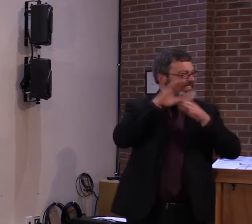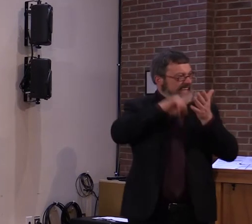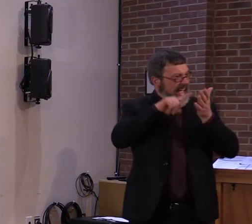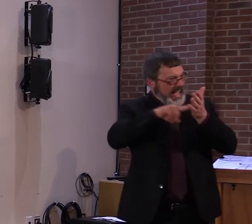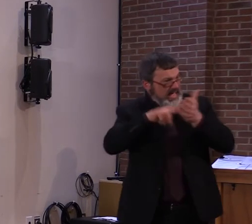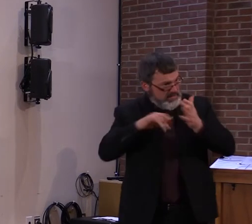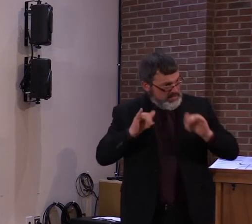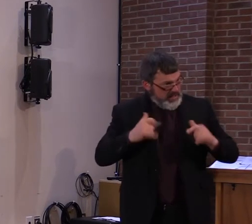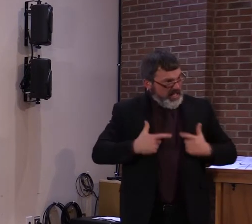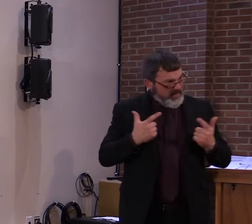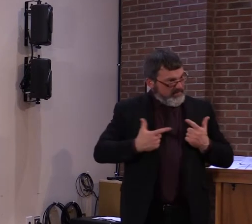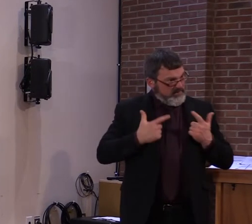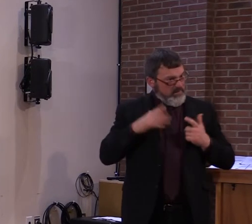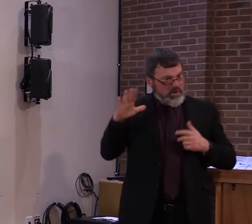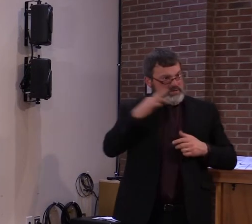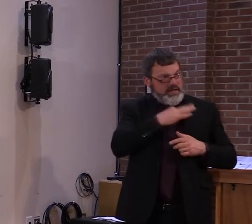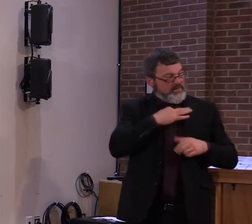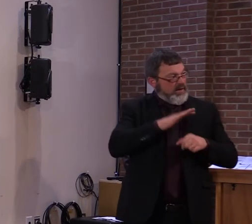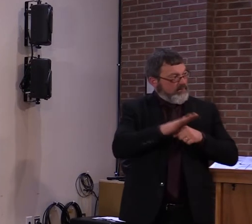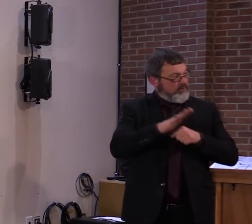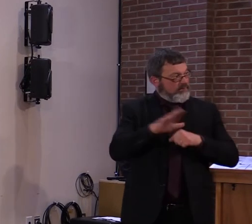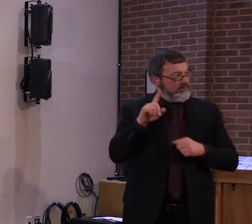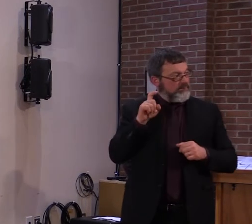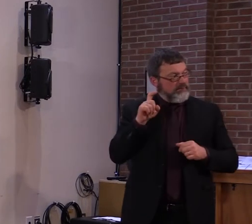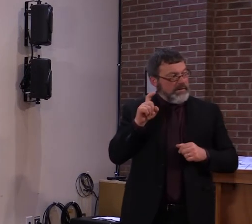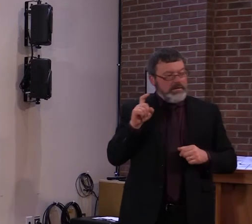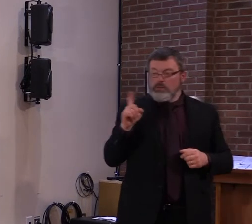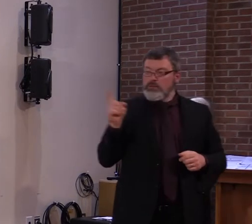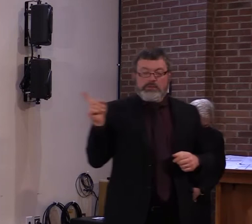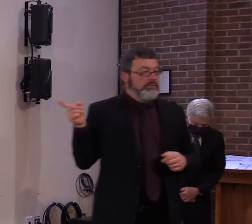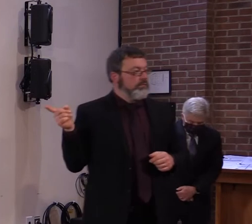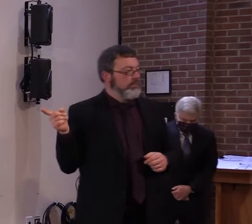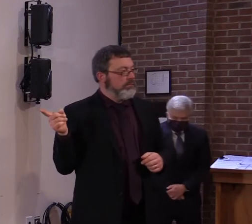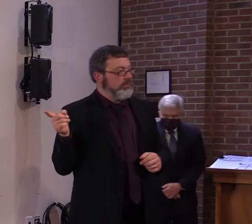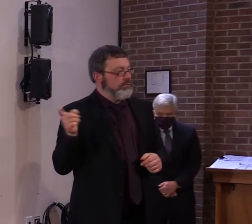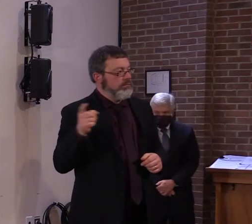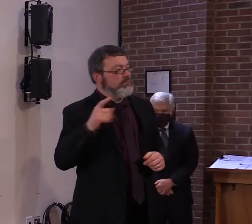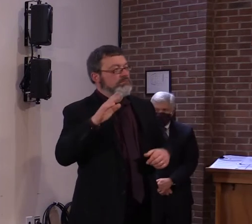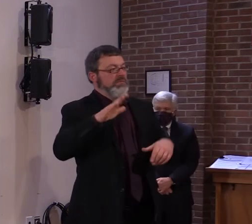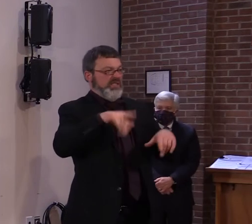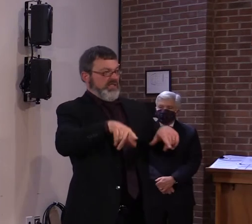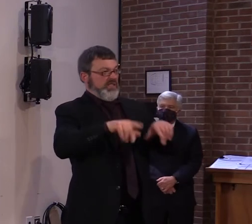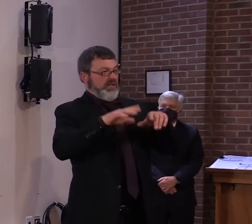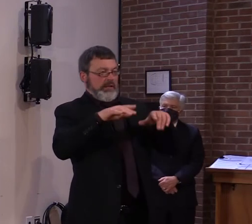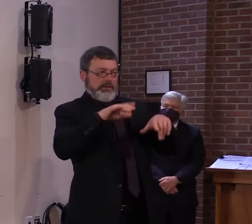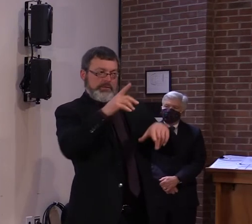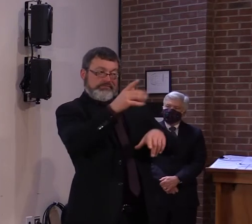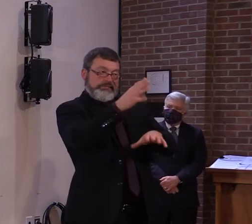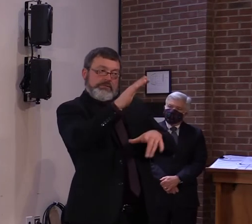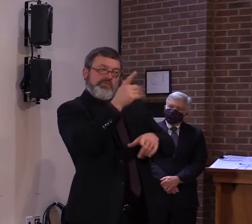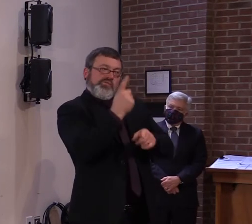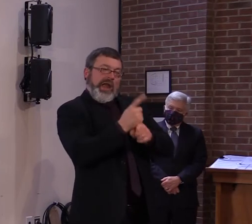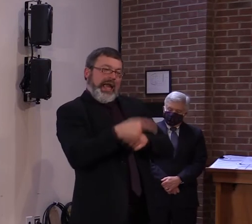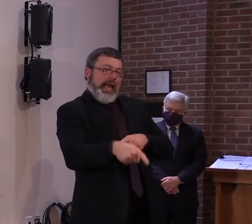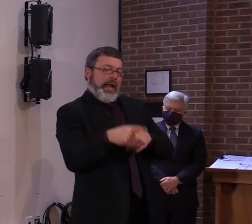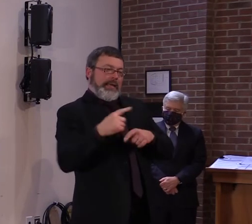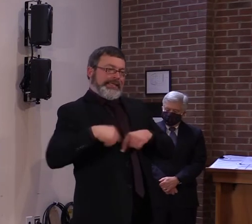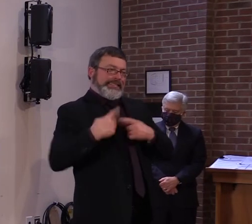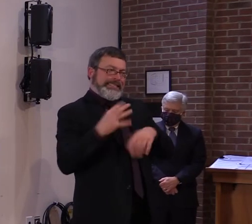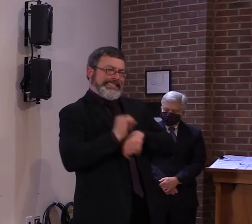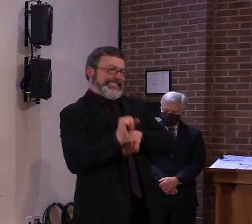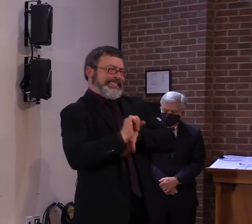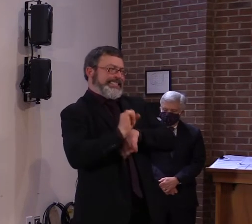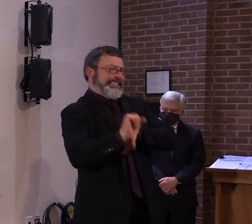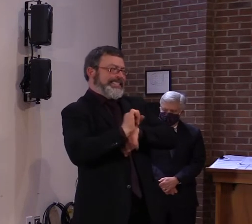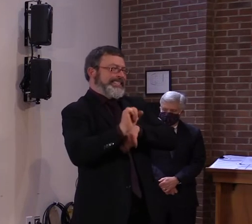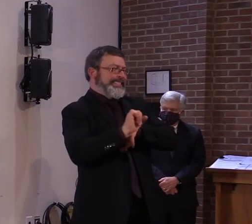tracing team has been stressed, as you might imagine, at this point. We did get a bit of a break on one day this week when it went down to like